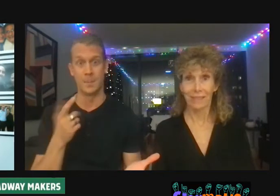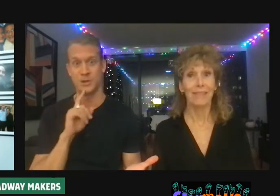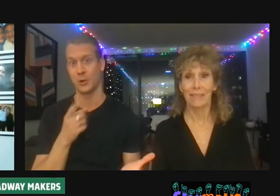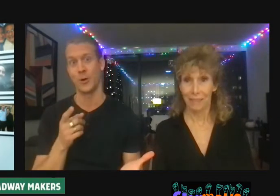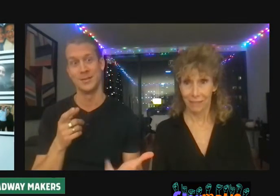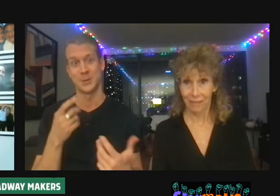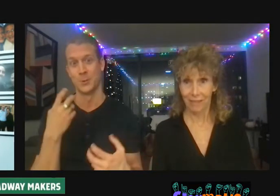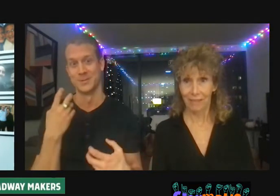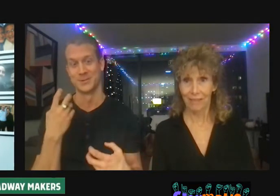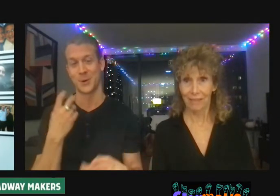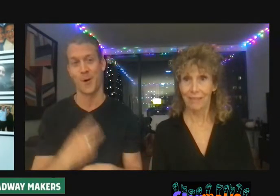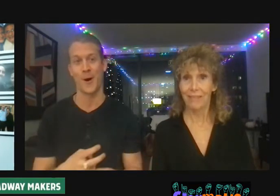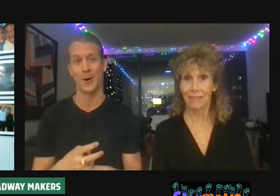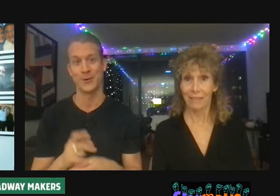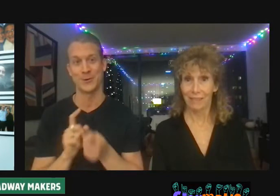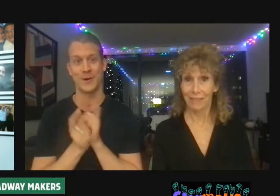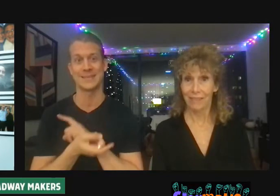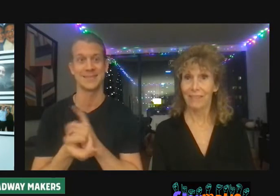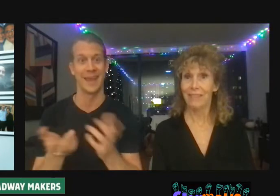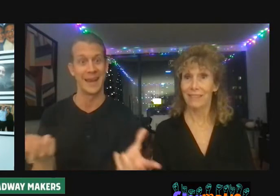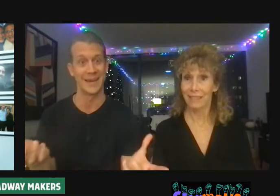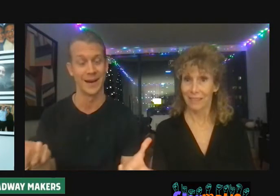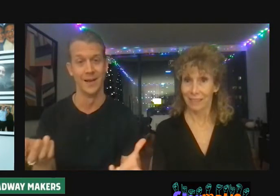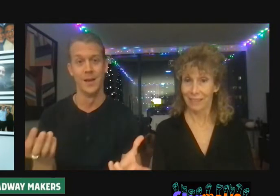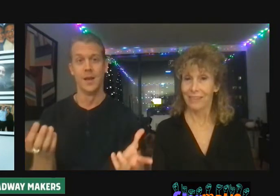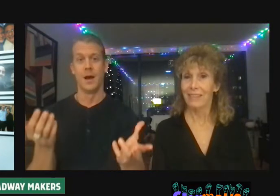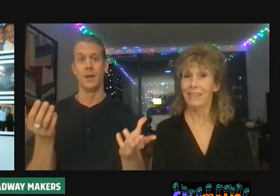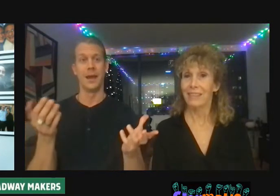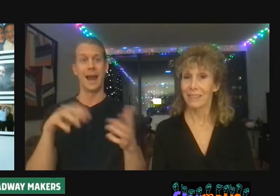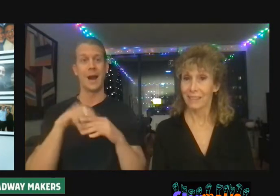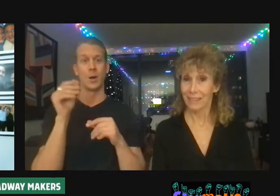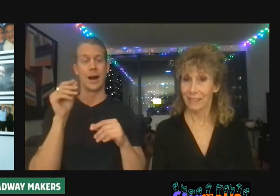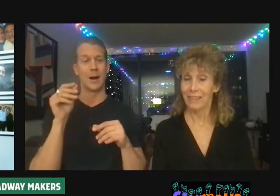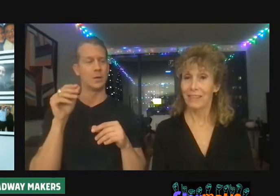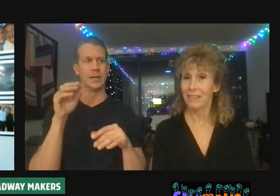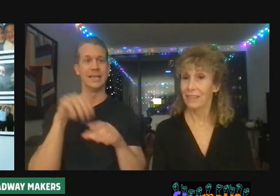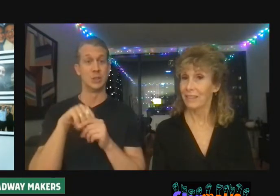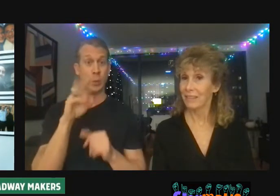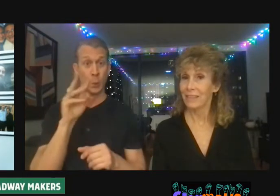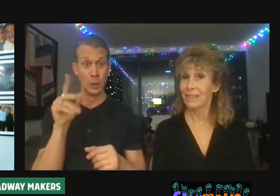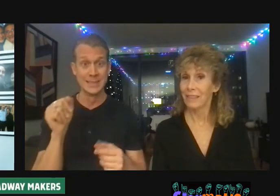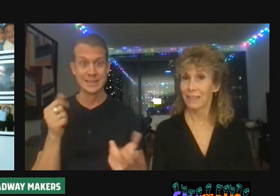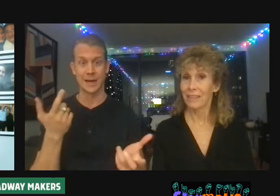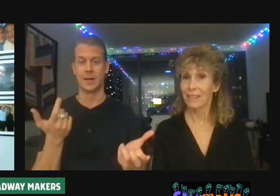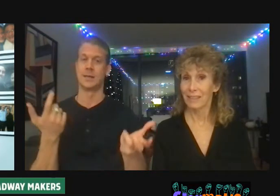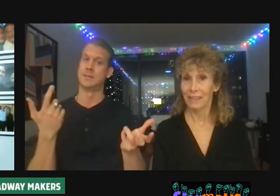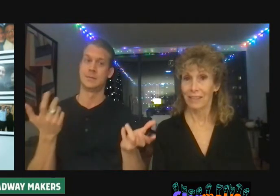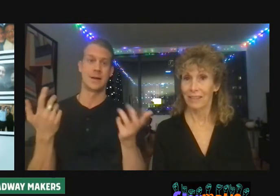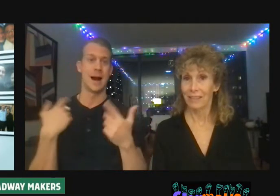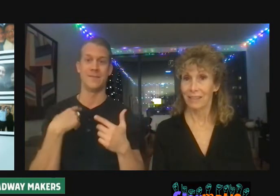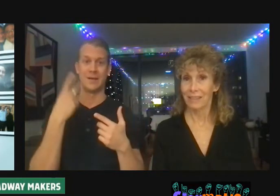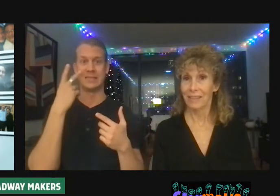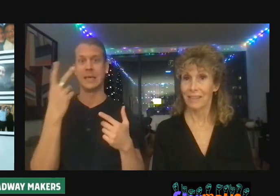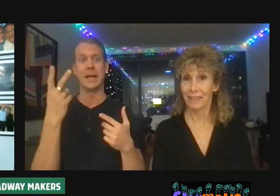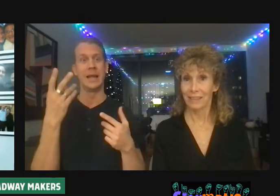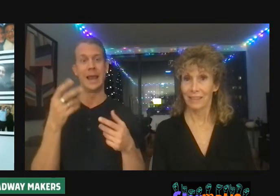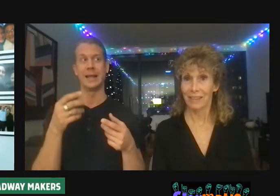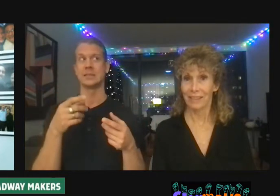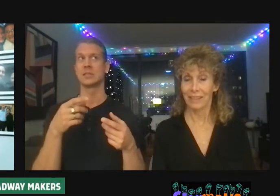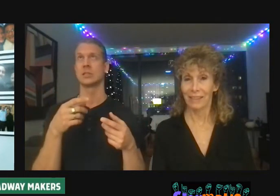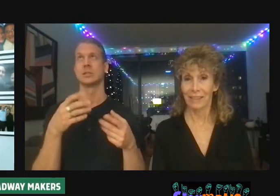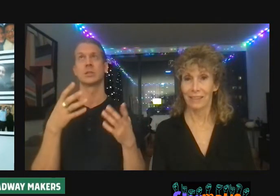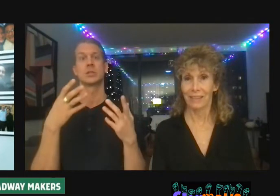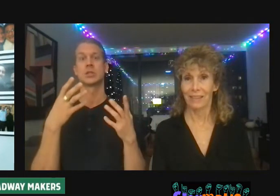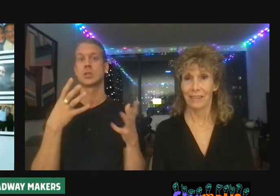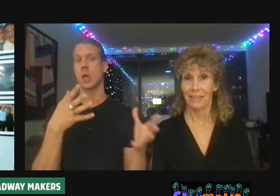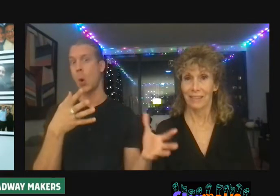Sondheim, I'm sure it's so hard to translate, like out and into the woods. I've seen it and